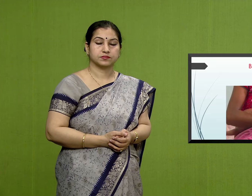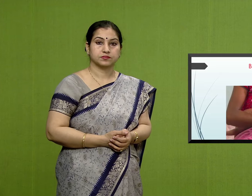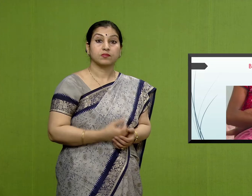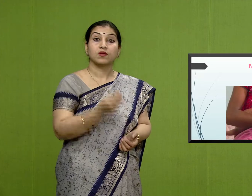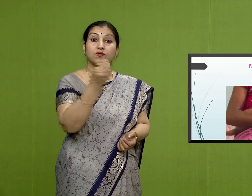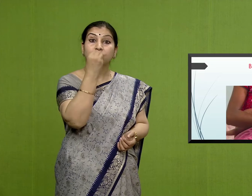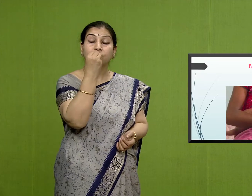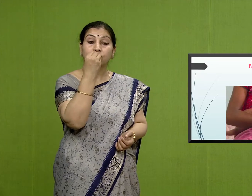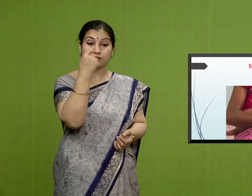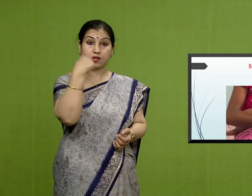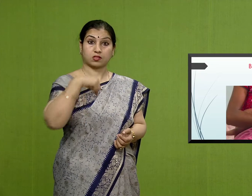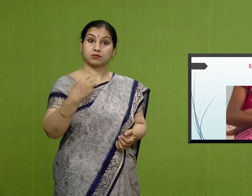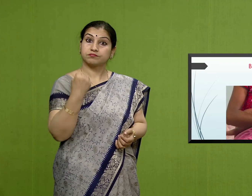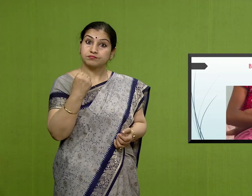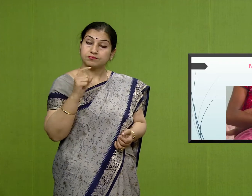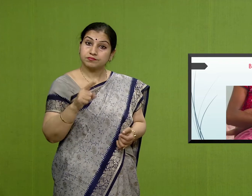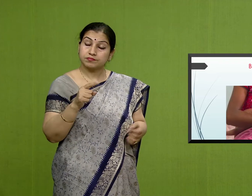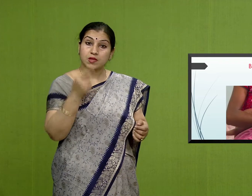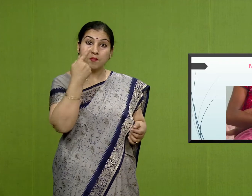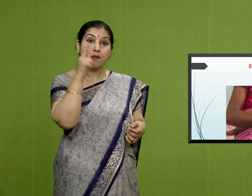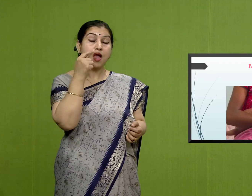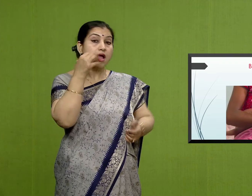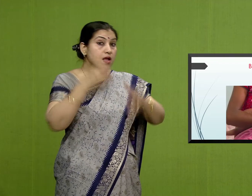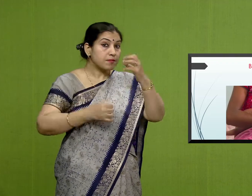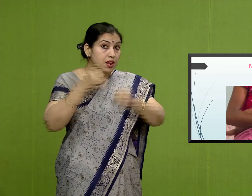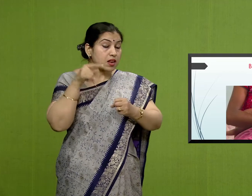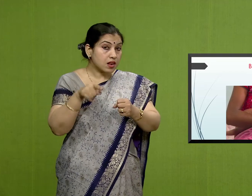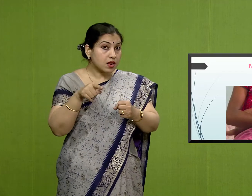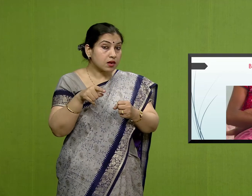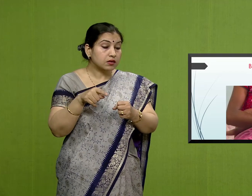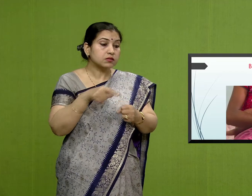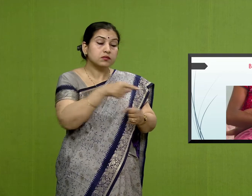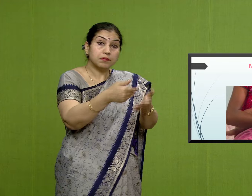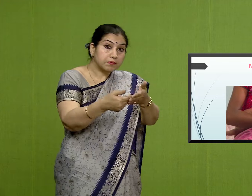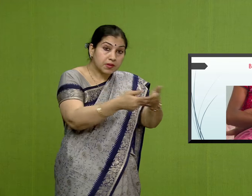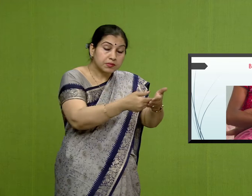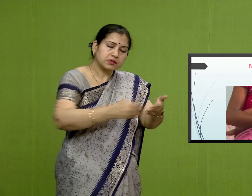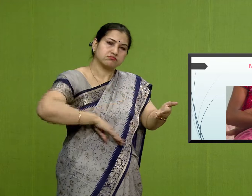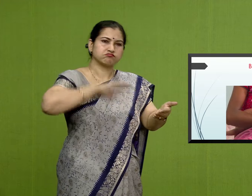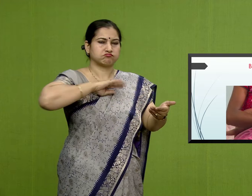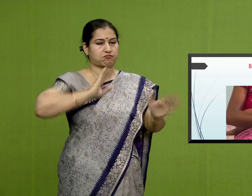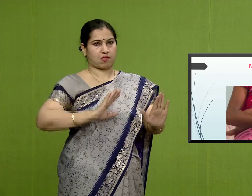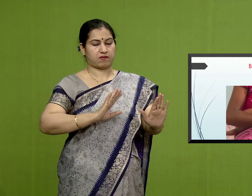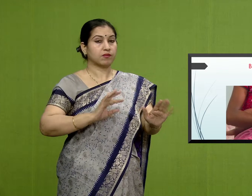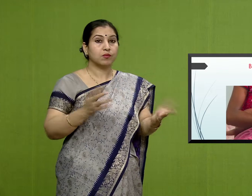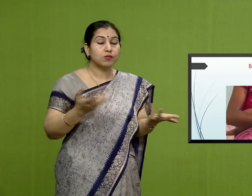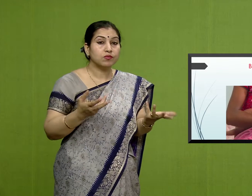Nutrients provided by breast milk is sufficient only till